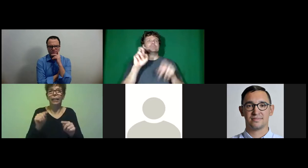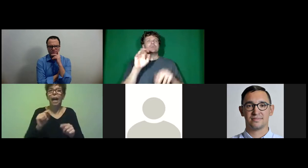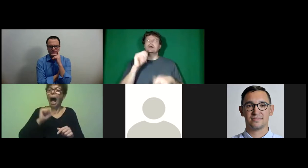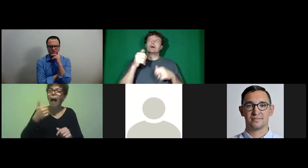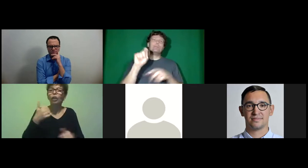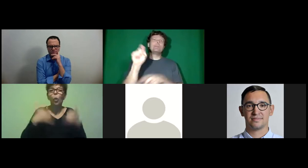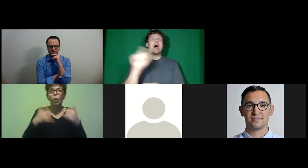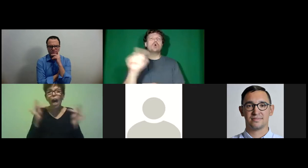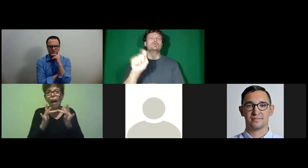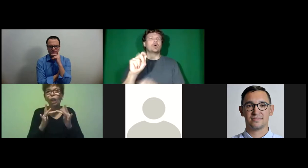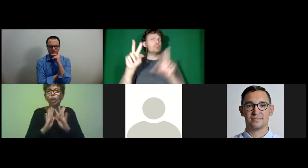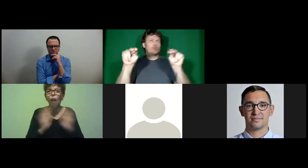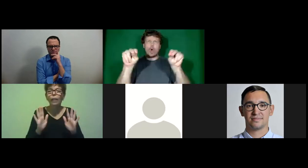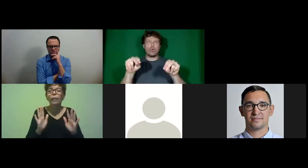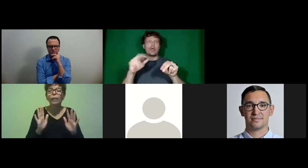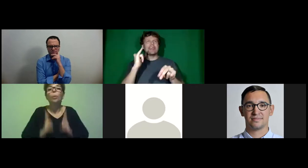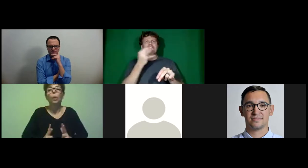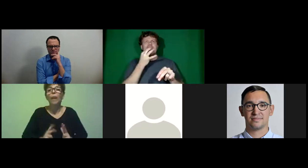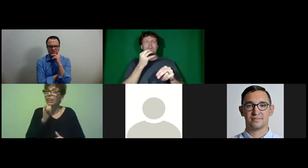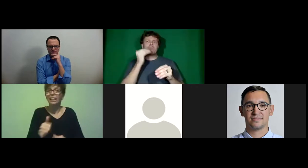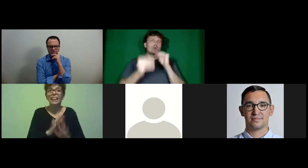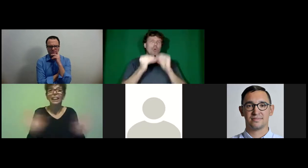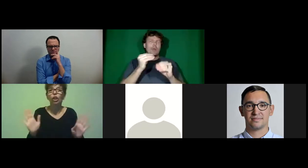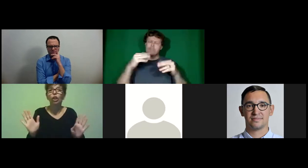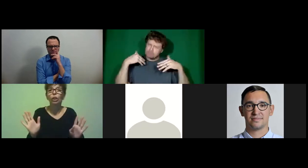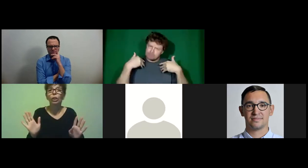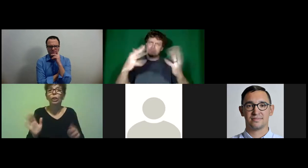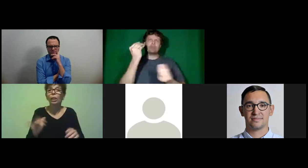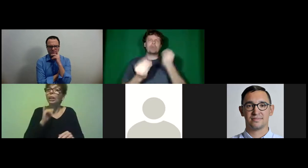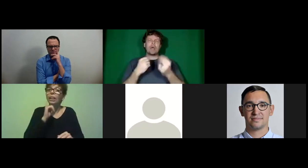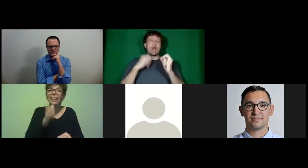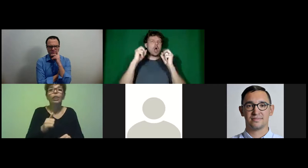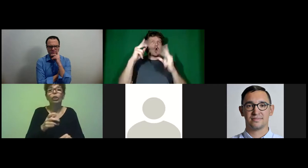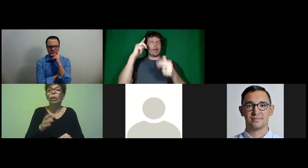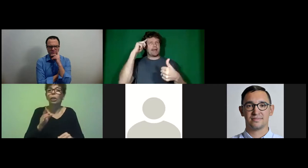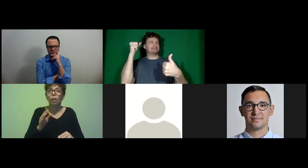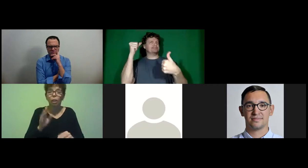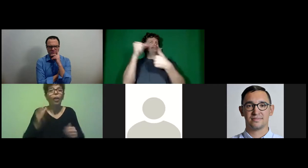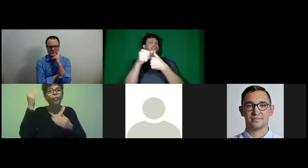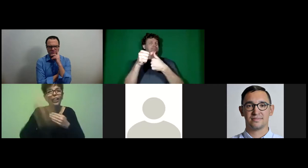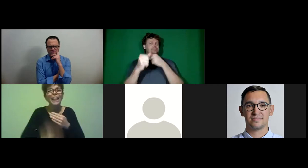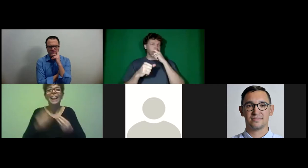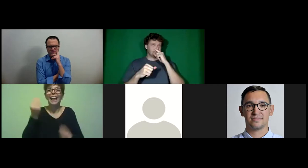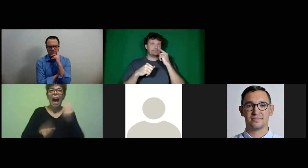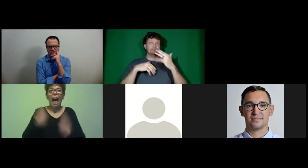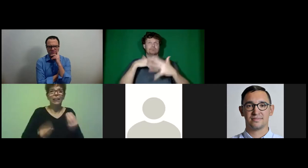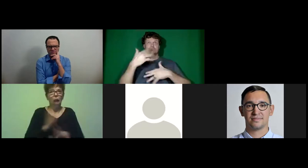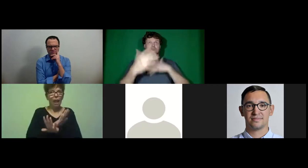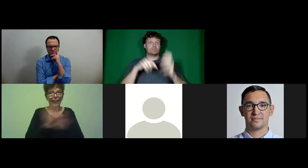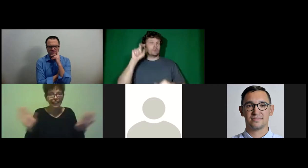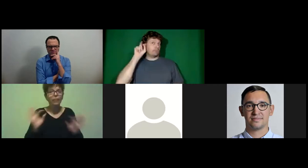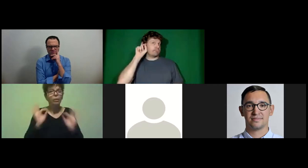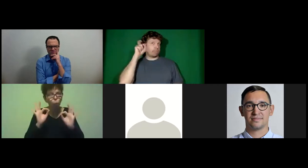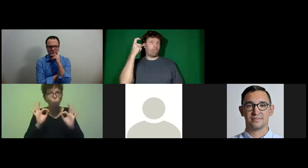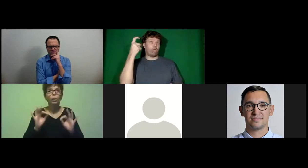there's no pain during a match. There's no breaks during a match. If you have a problem, you just keep on